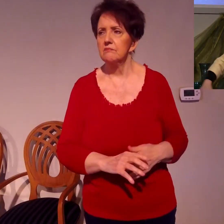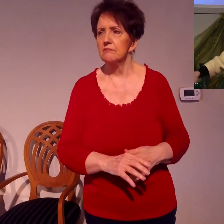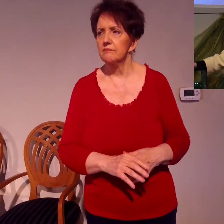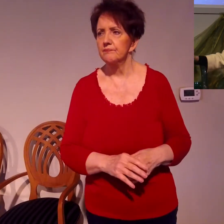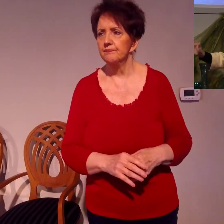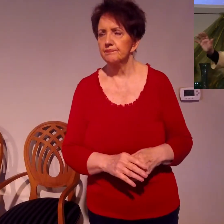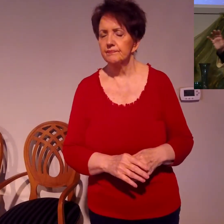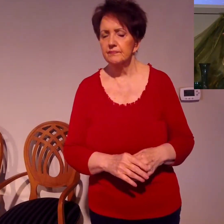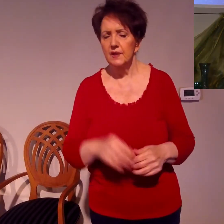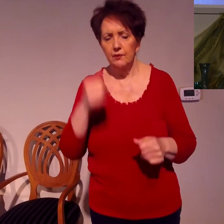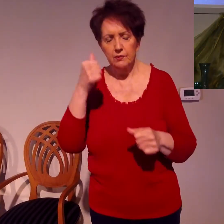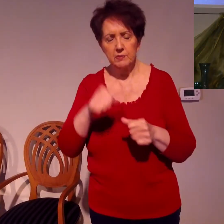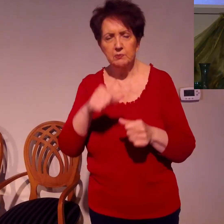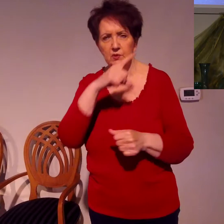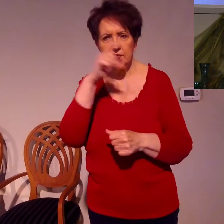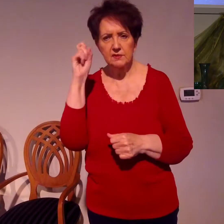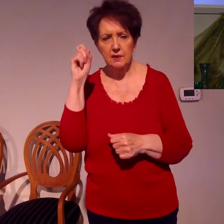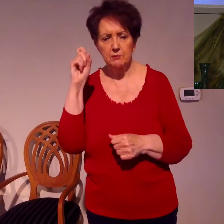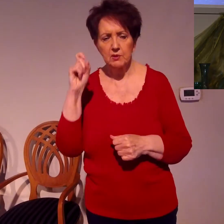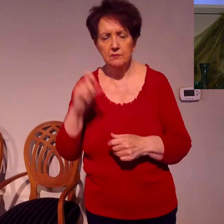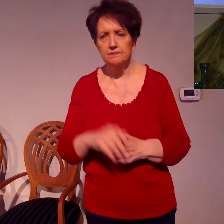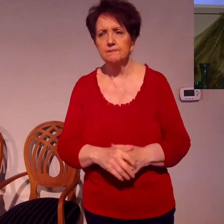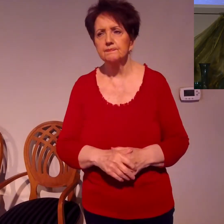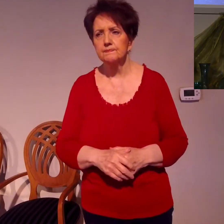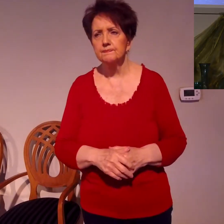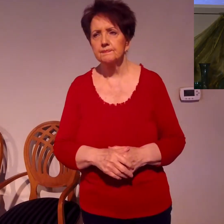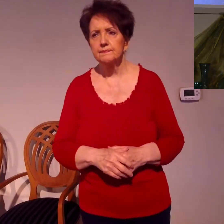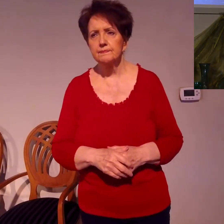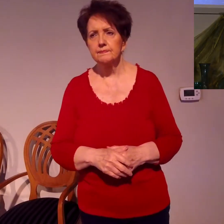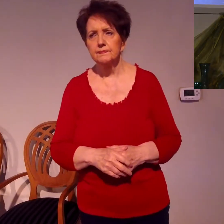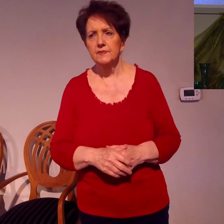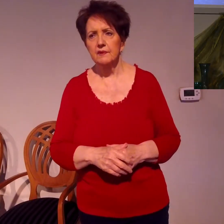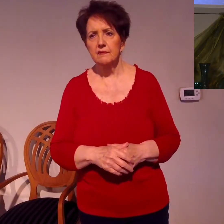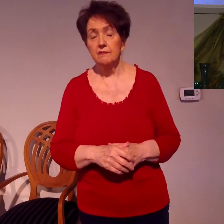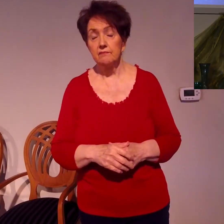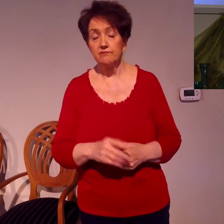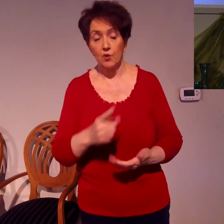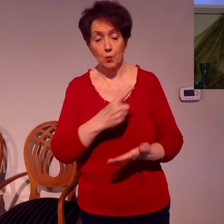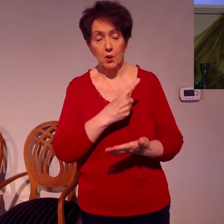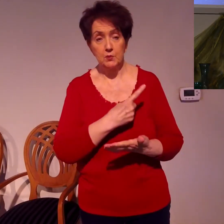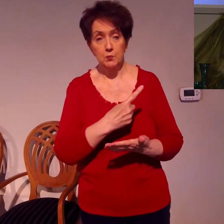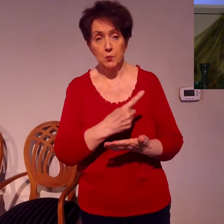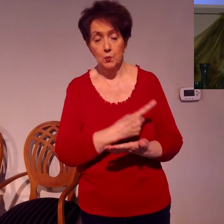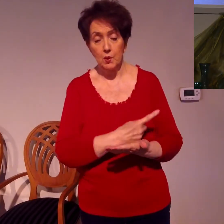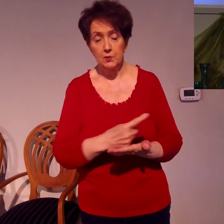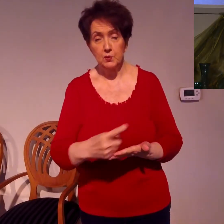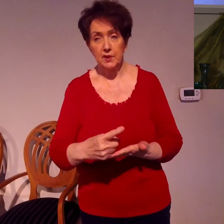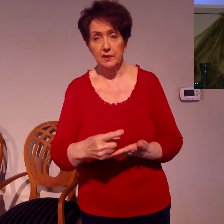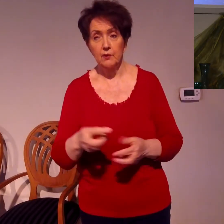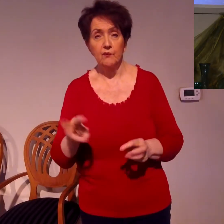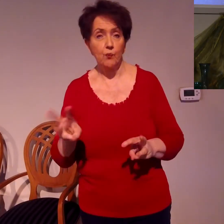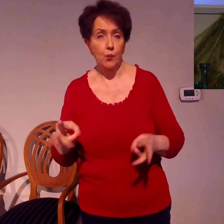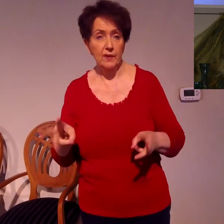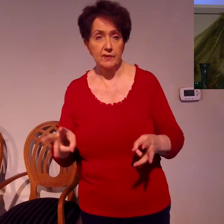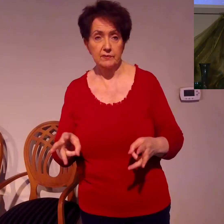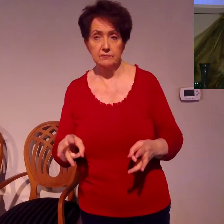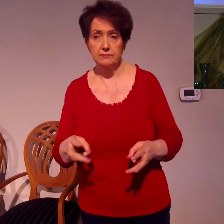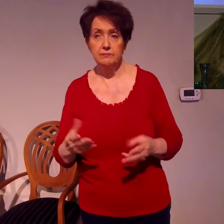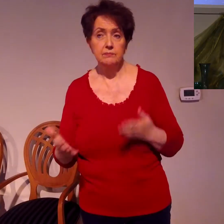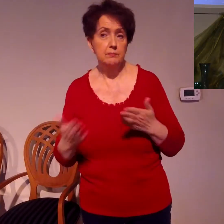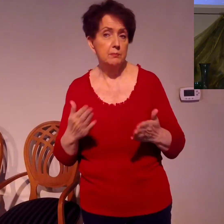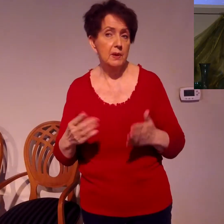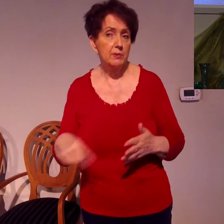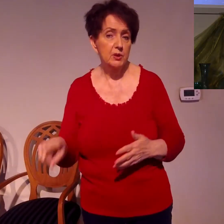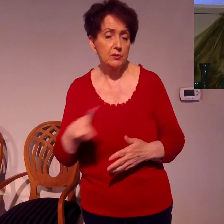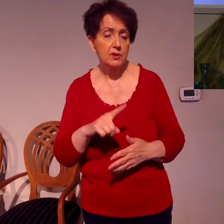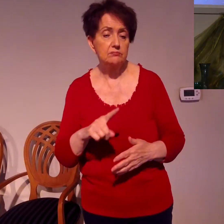I remember in the summer, there was a whole week of weather. I'm just using weather because that might be your growing